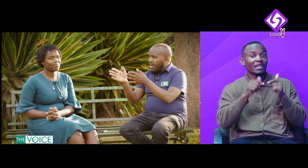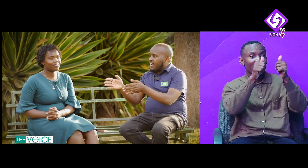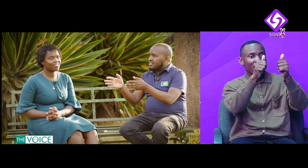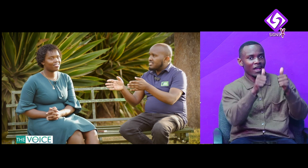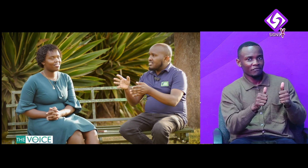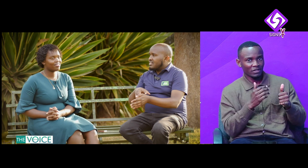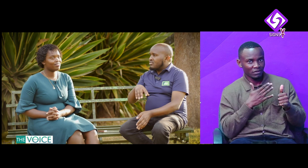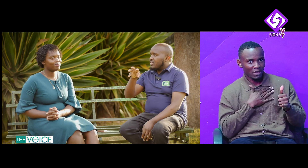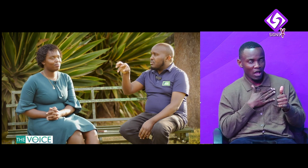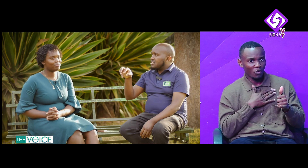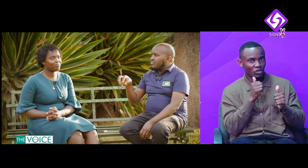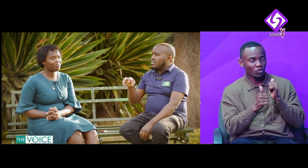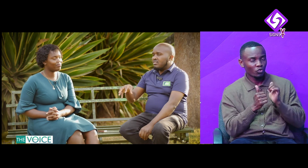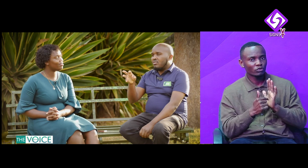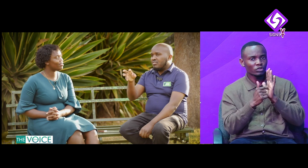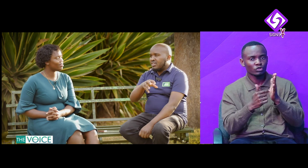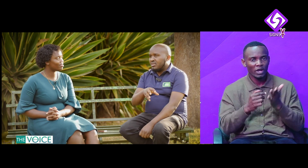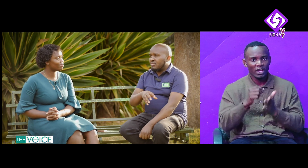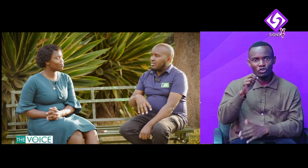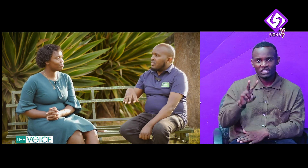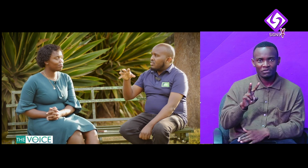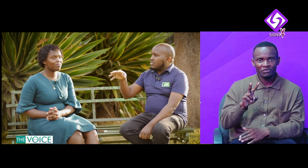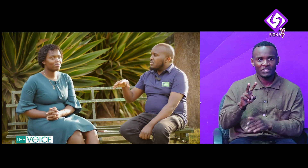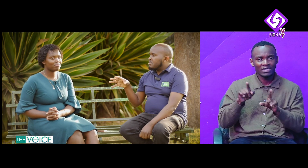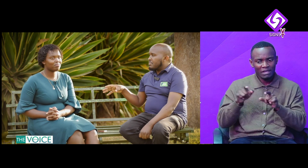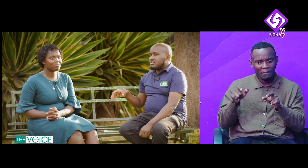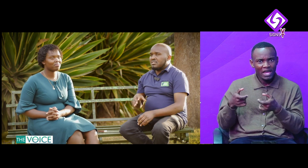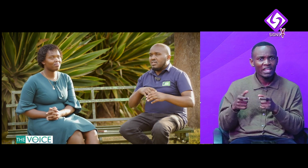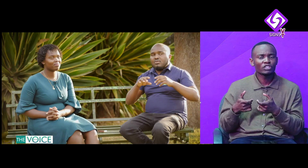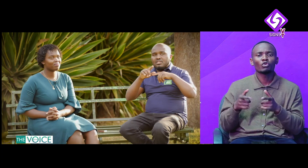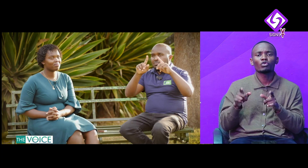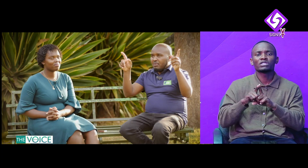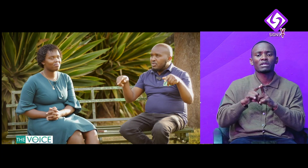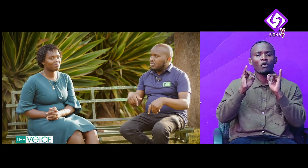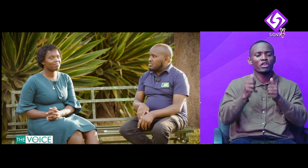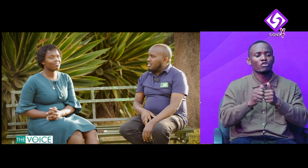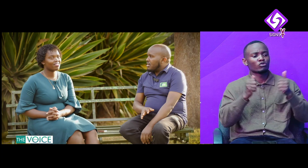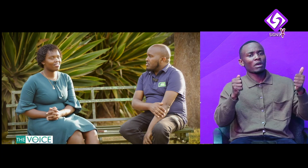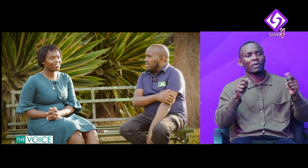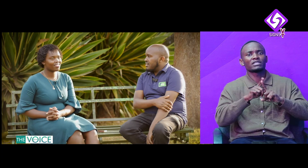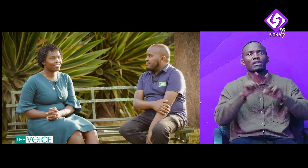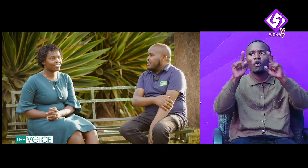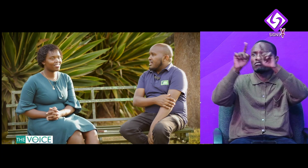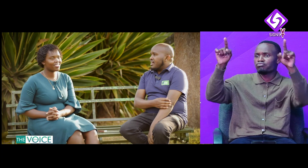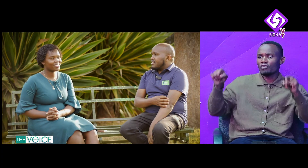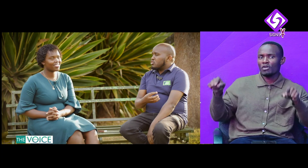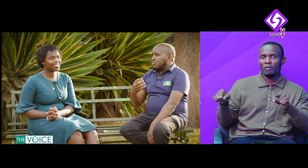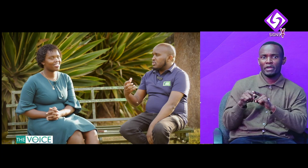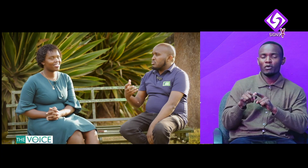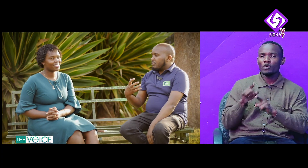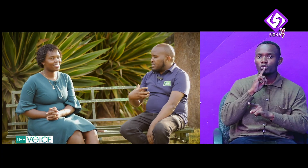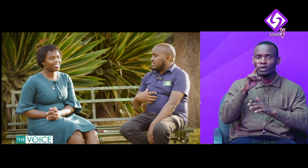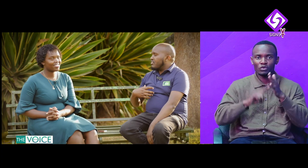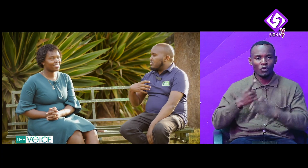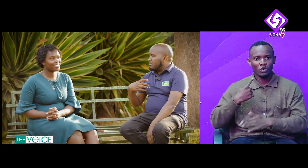out ads that will run on TV, on radio, on the newspapers, on the billboards when you see them out there, just to make